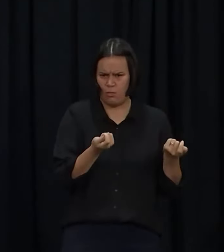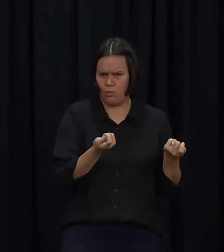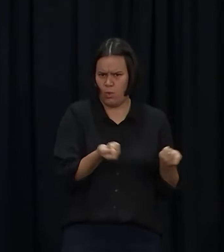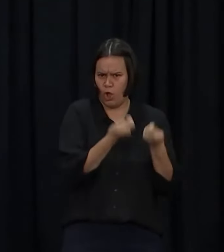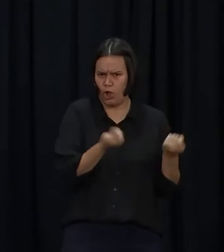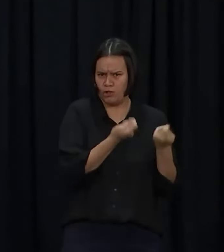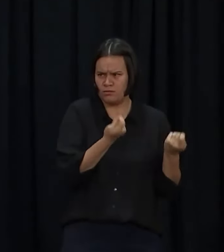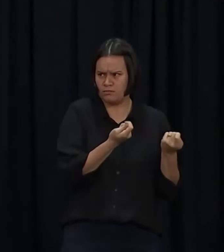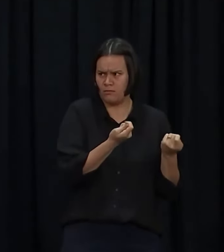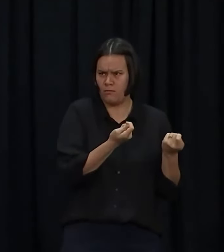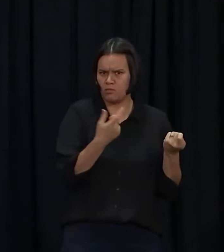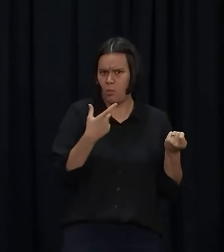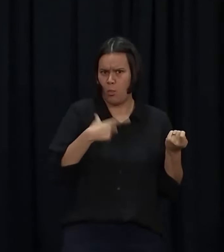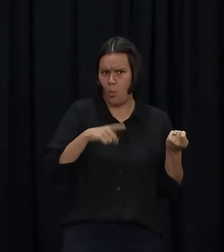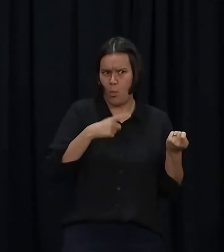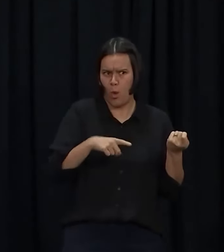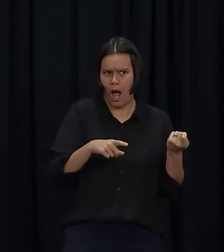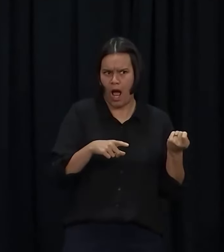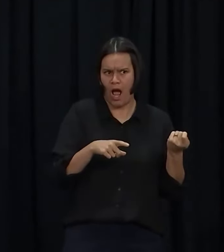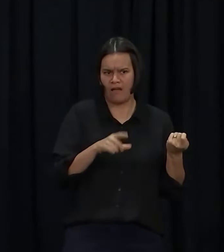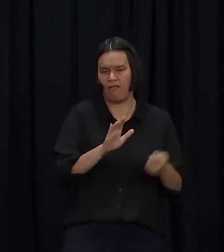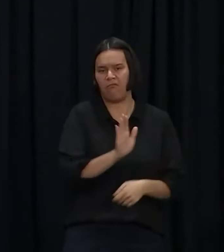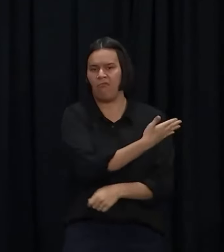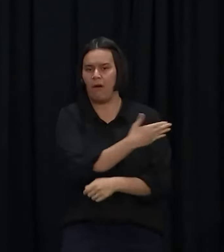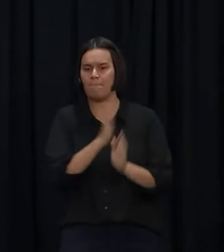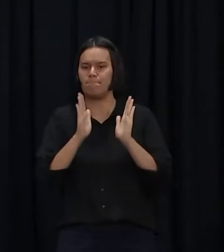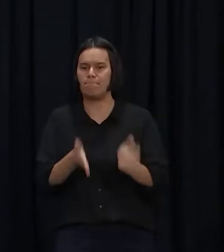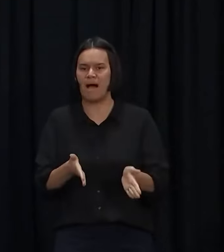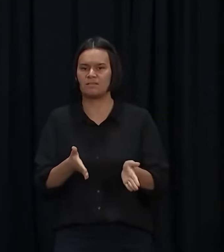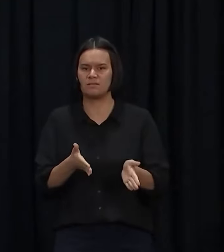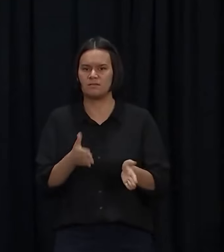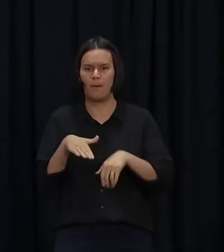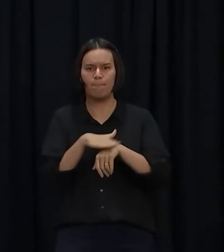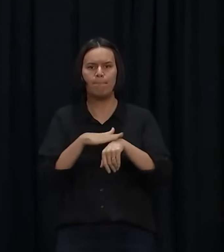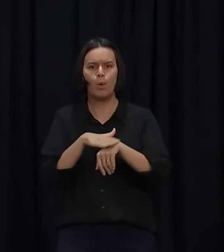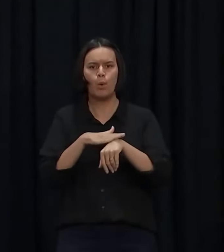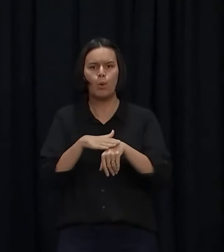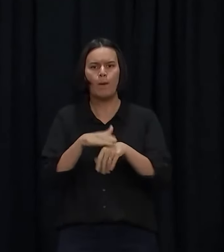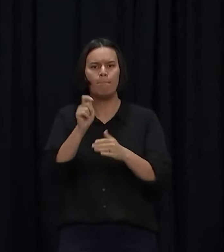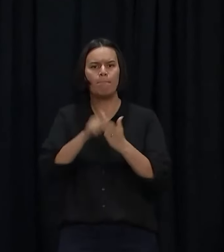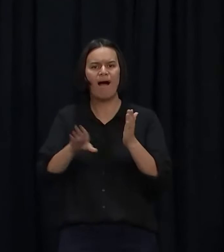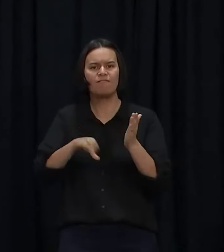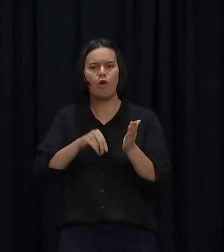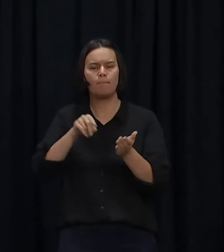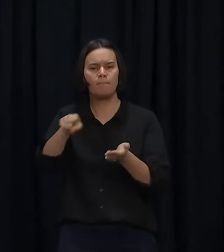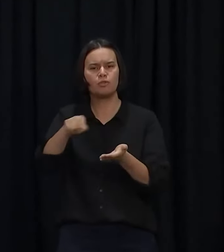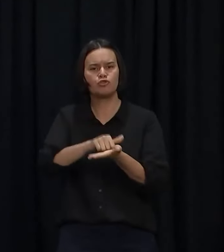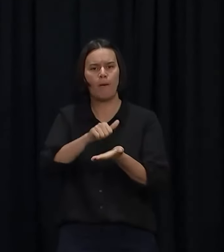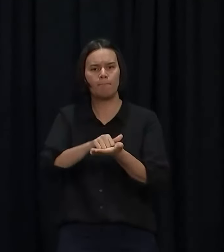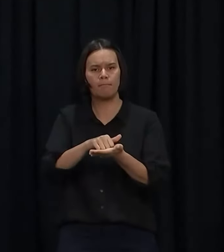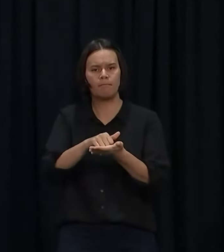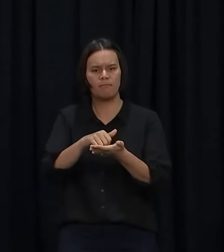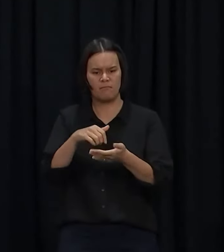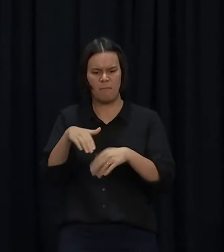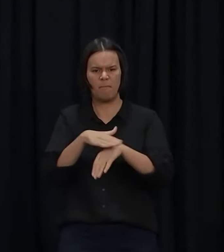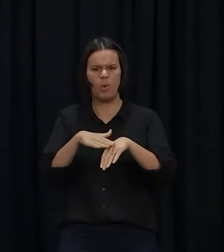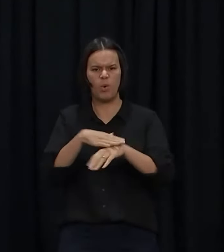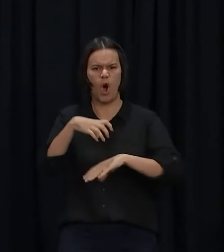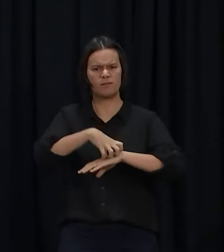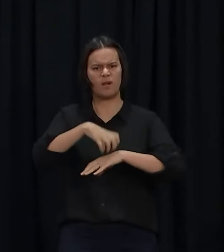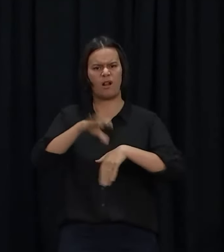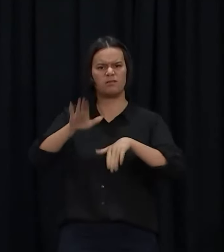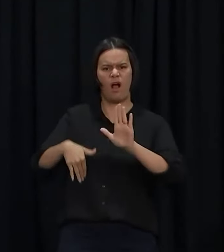well-fitting mask? Why have a blanket rule? Well, anytime we make a rule, of course, then you have to make sure that you've got the ability to then test